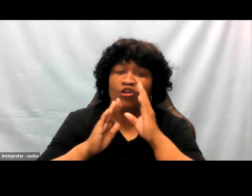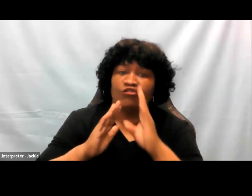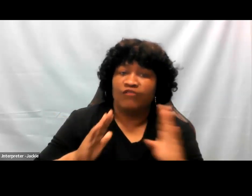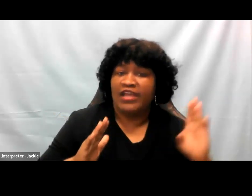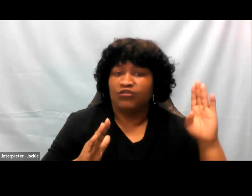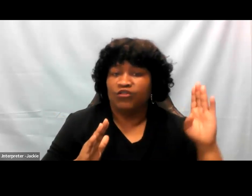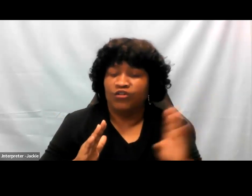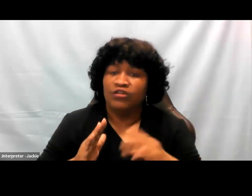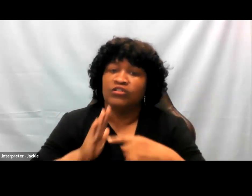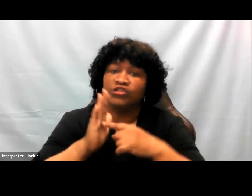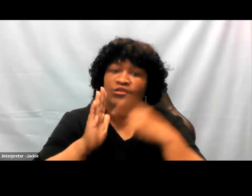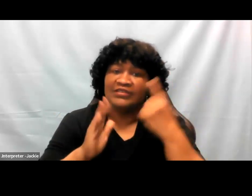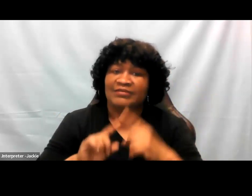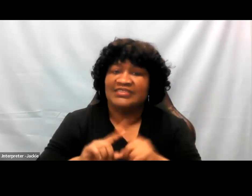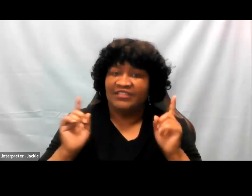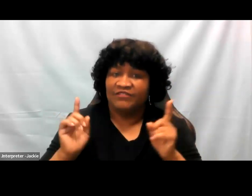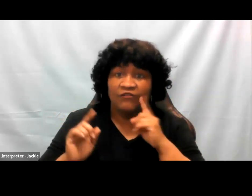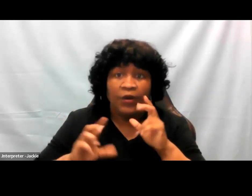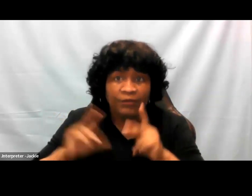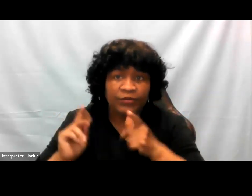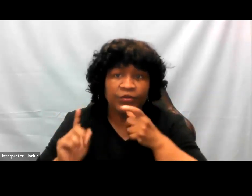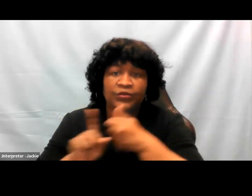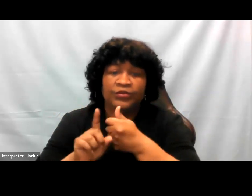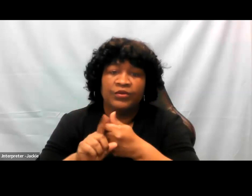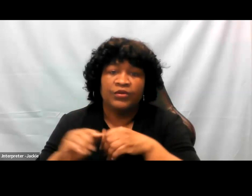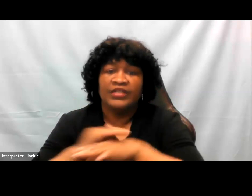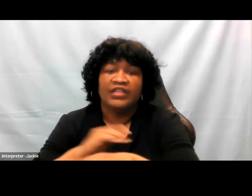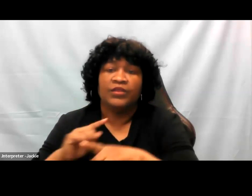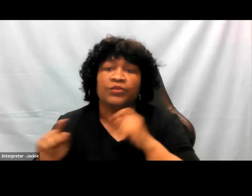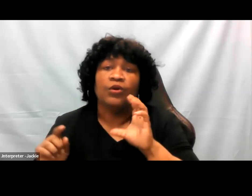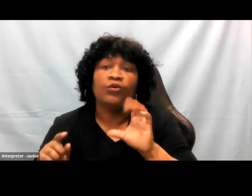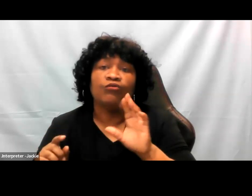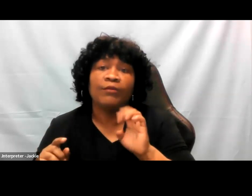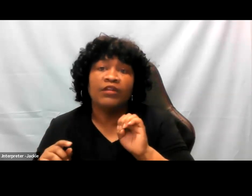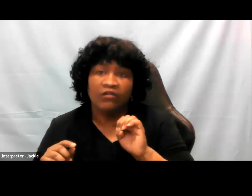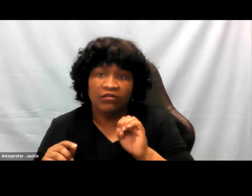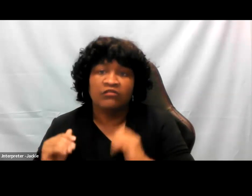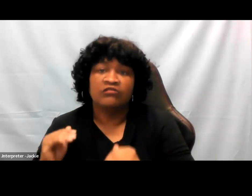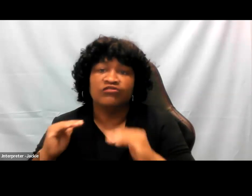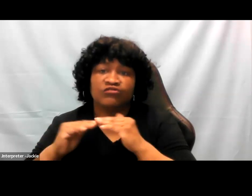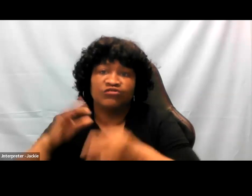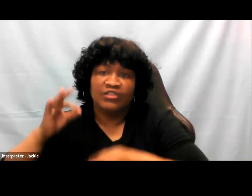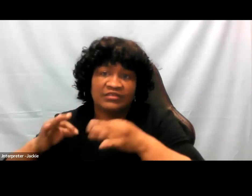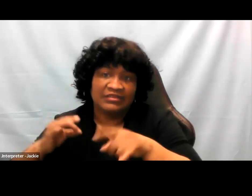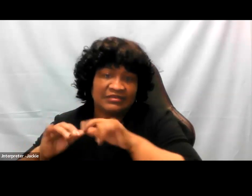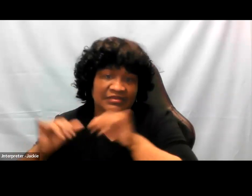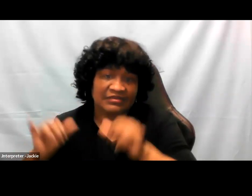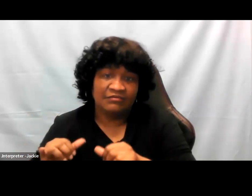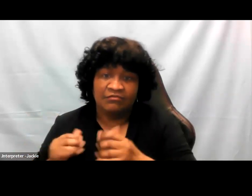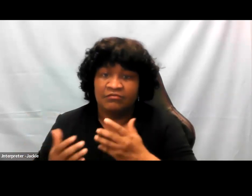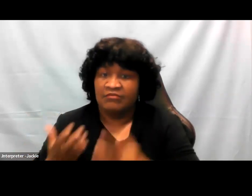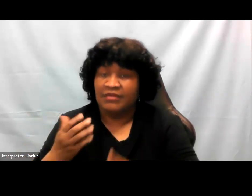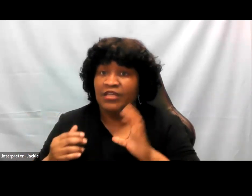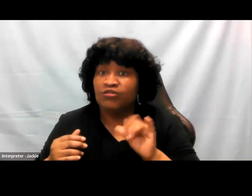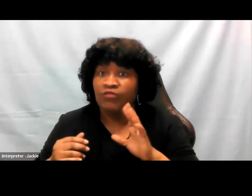mean showing something different for people who are coming in through the criminal justice system because of exhibiting violent or criminal